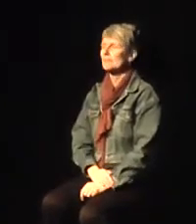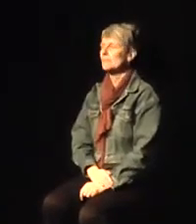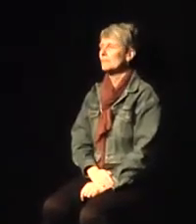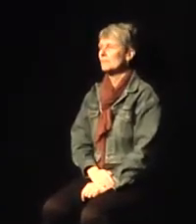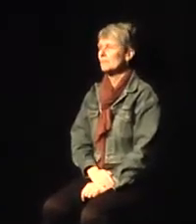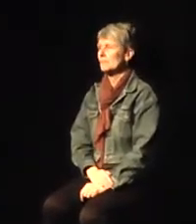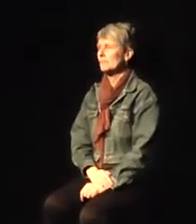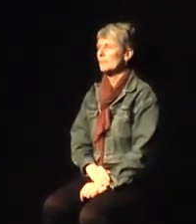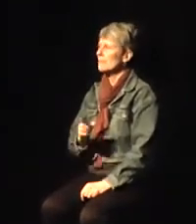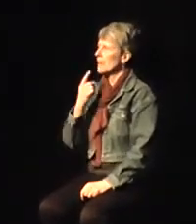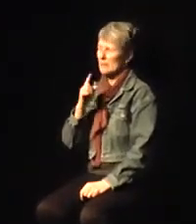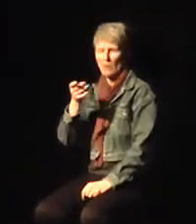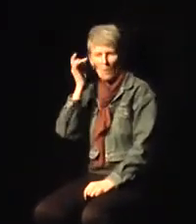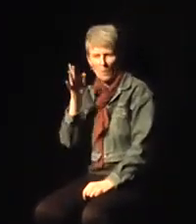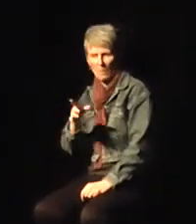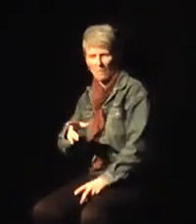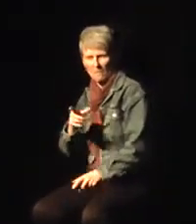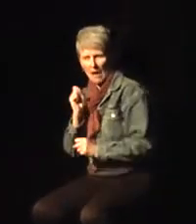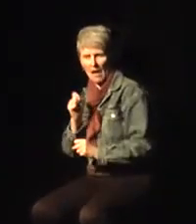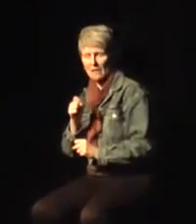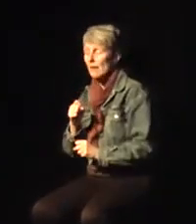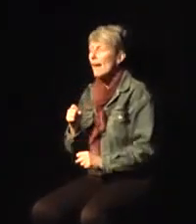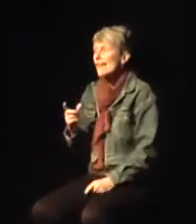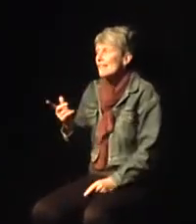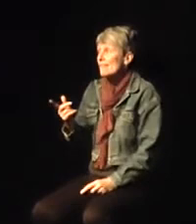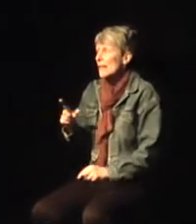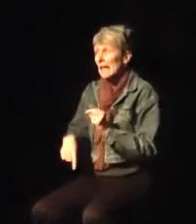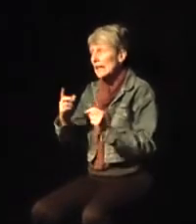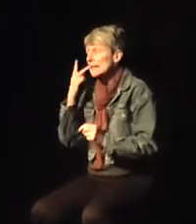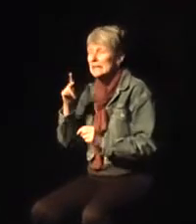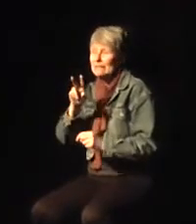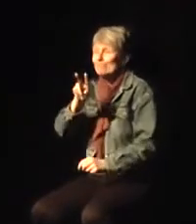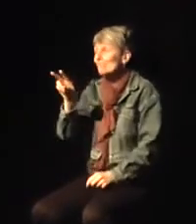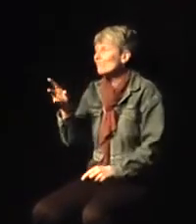People say that I ride so fast. I never think about the fact that I can't see well.